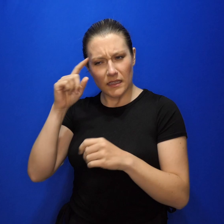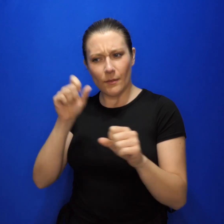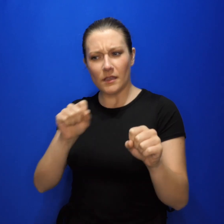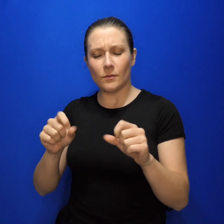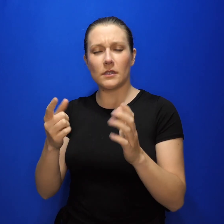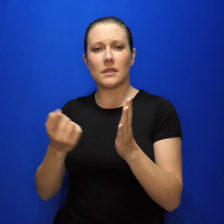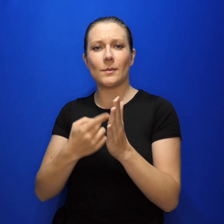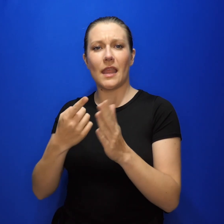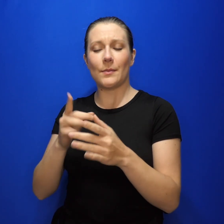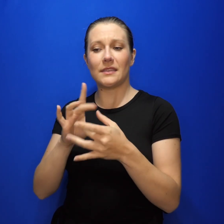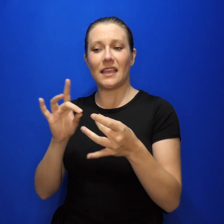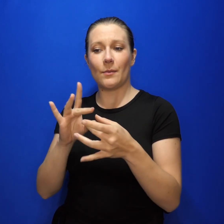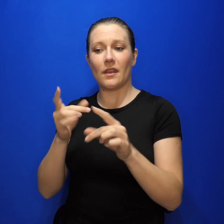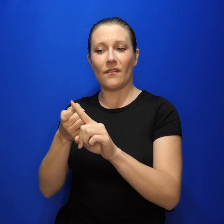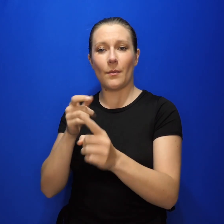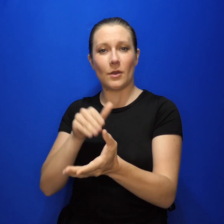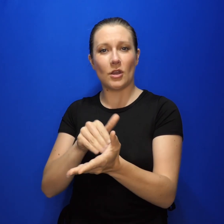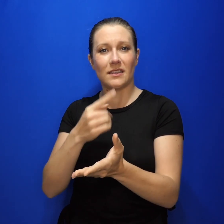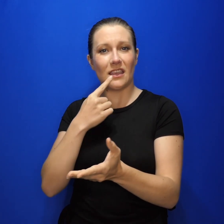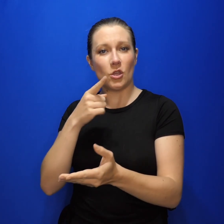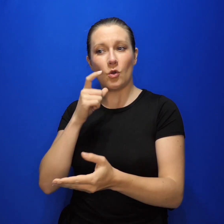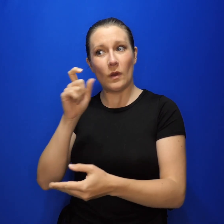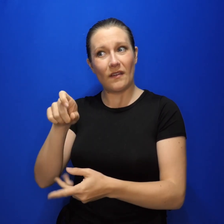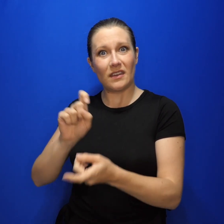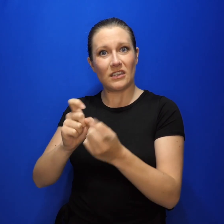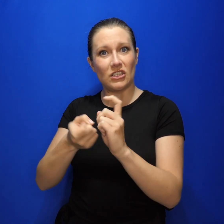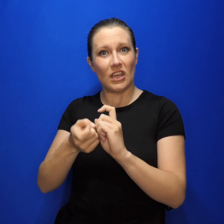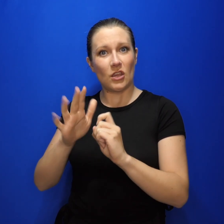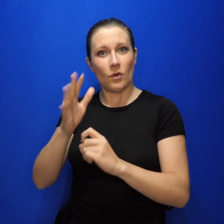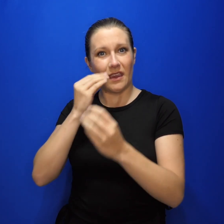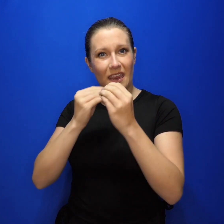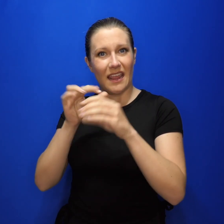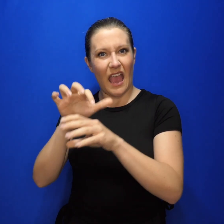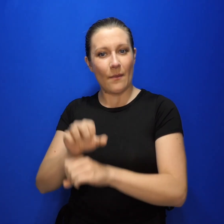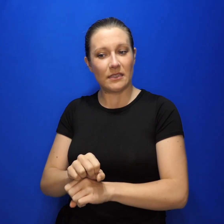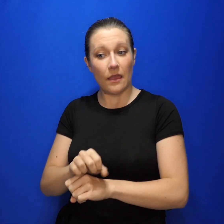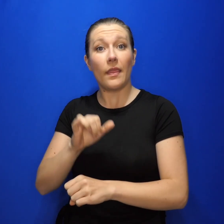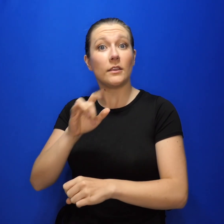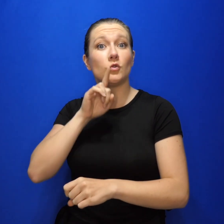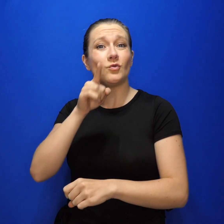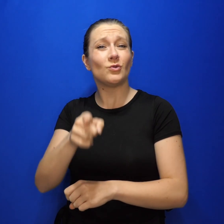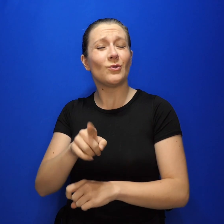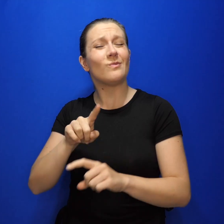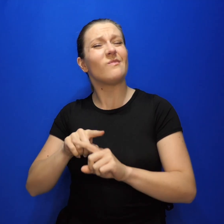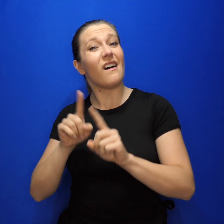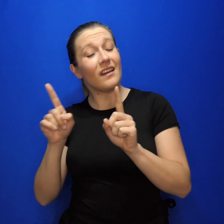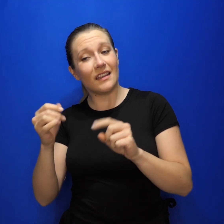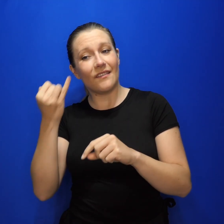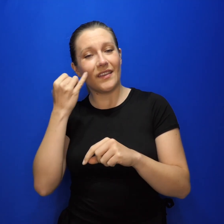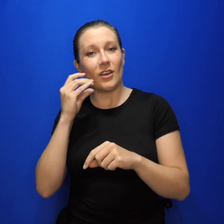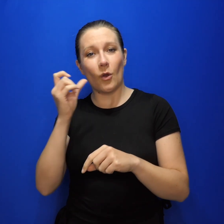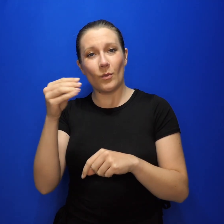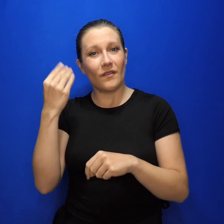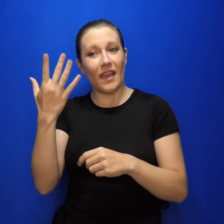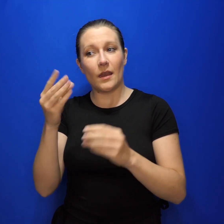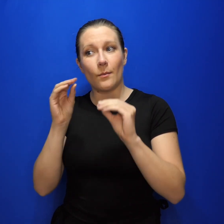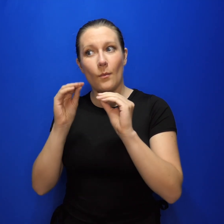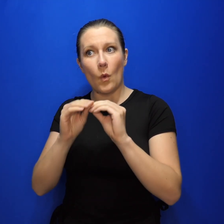statement from a doctor, you're not going to have to change how you eat, is true. But if they don't give you more context about how